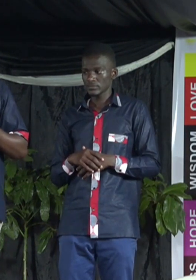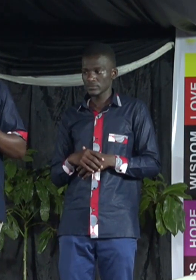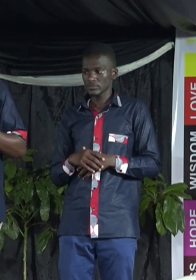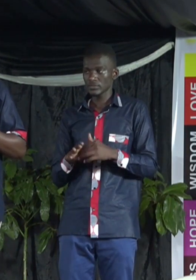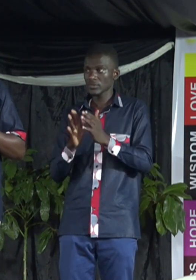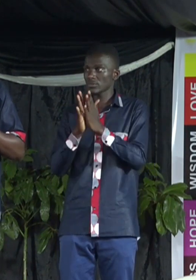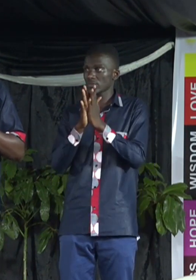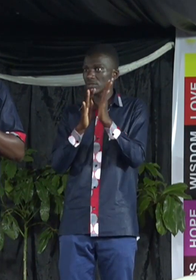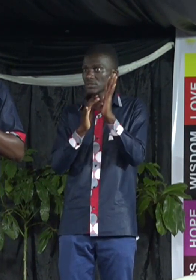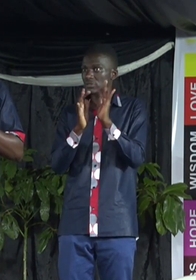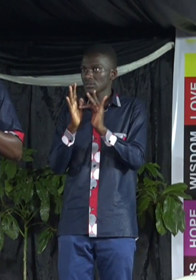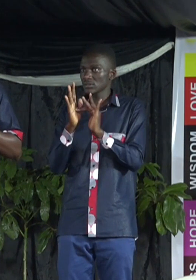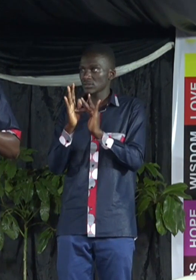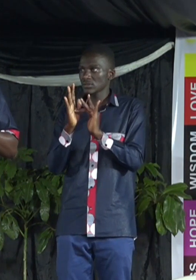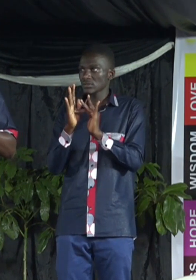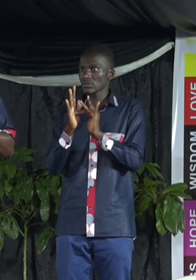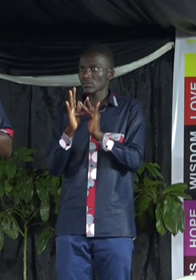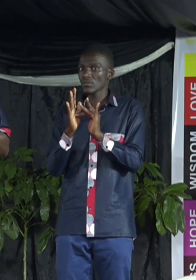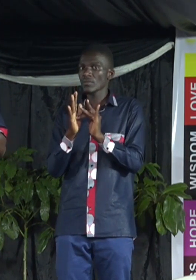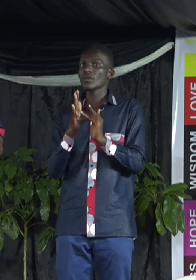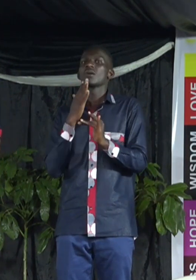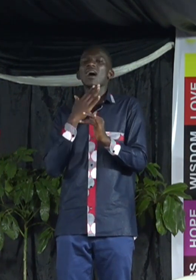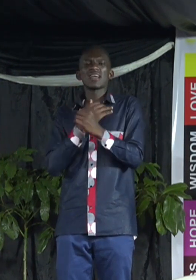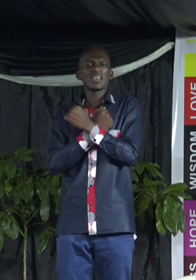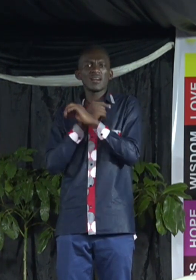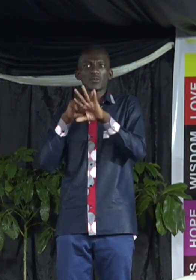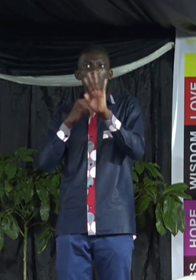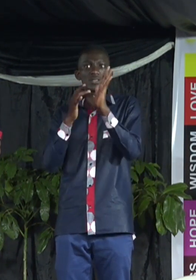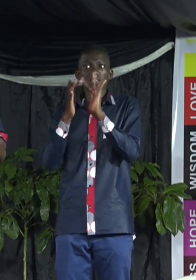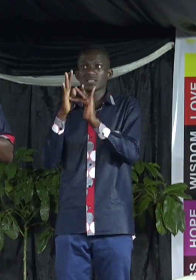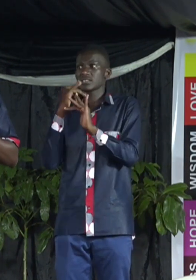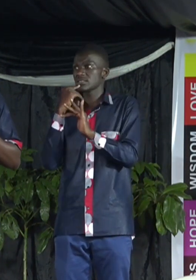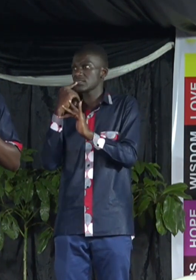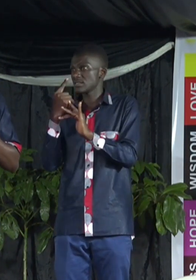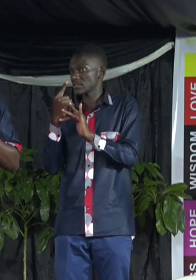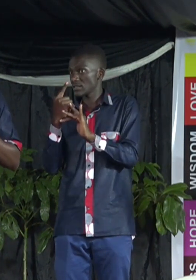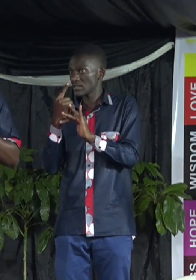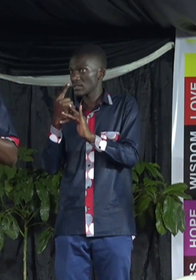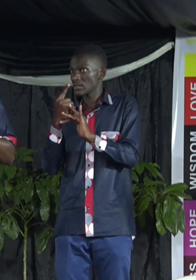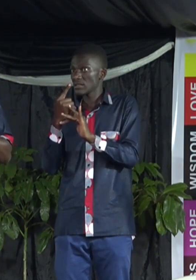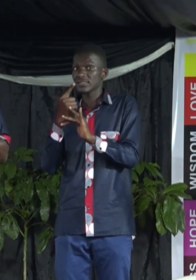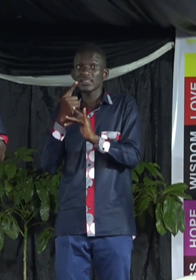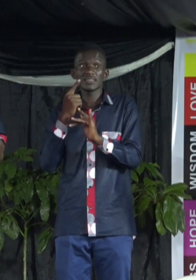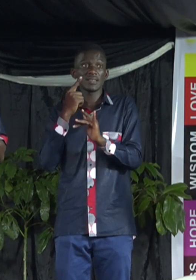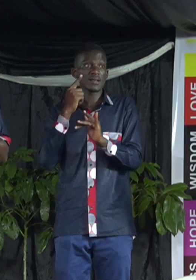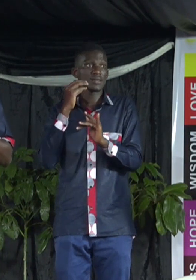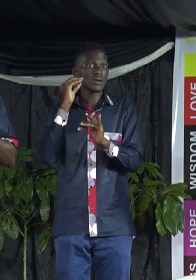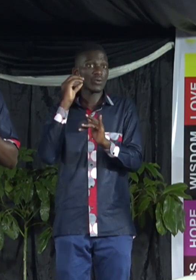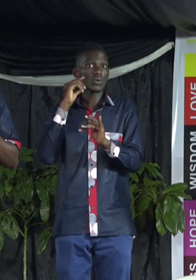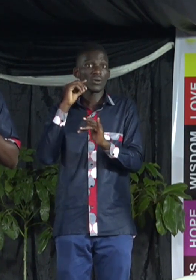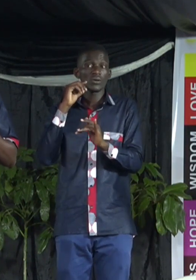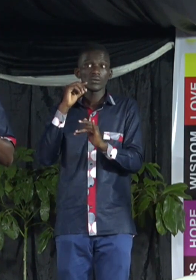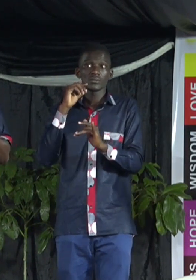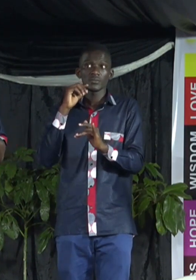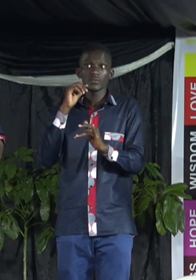Yesu yebazibwe. Praise be to Jesus. Njagala nyo Yesu bwagamba. I like it so much when Jesus says, tewali kibala njakuleta